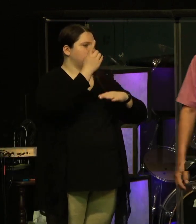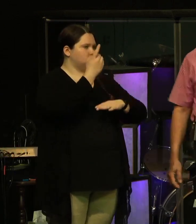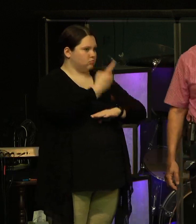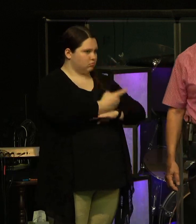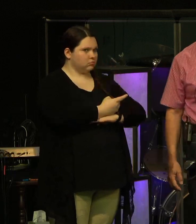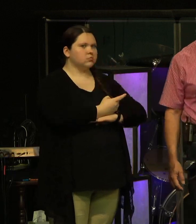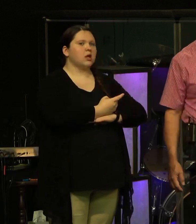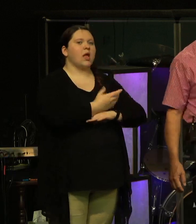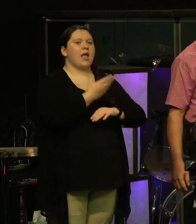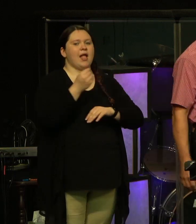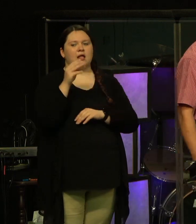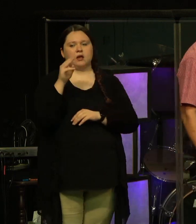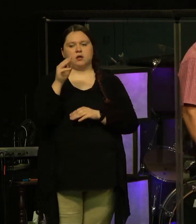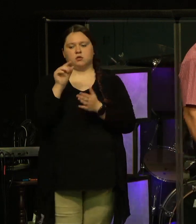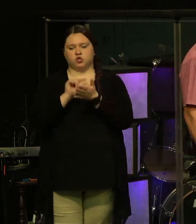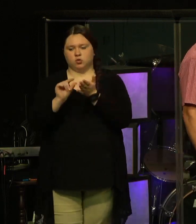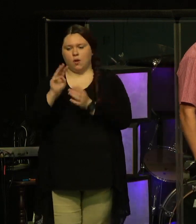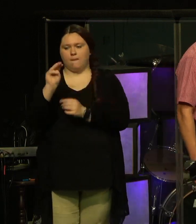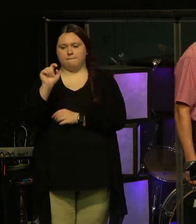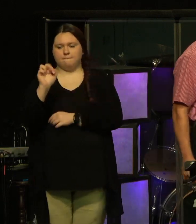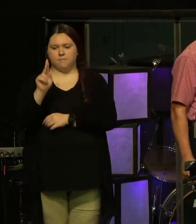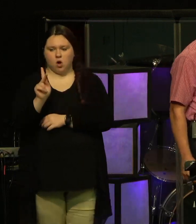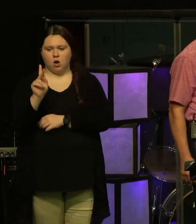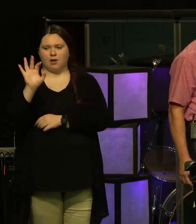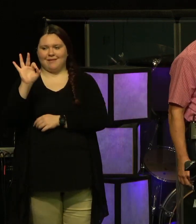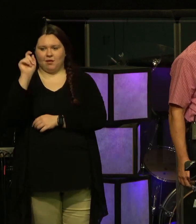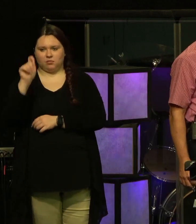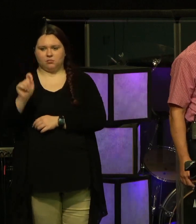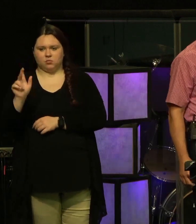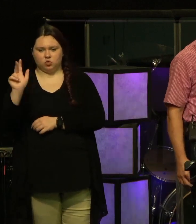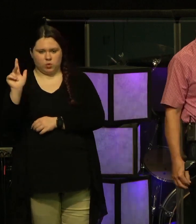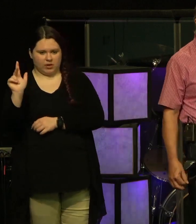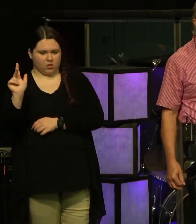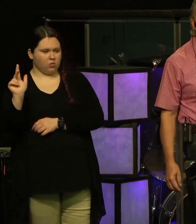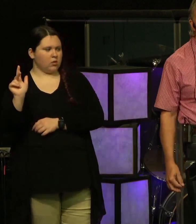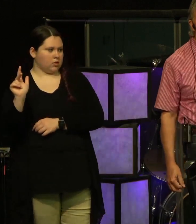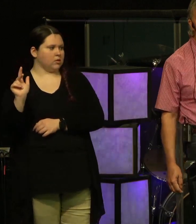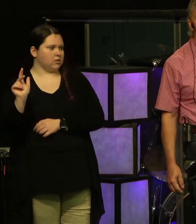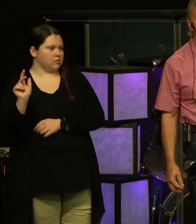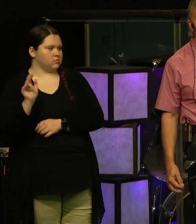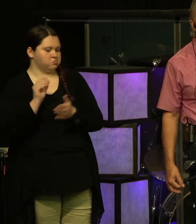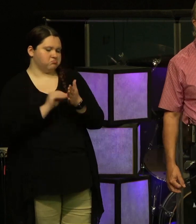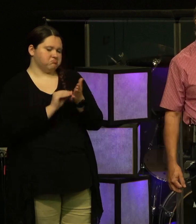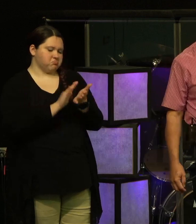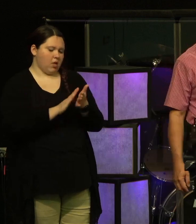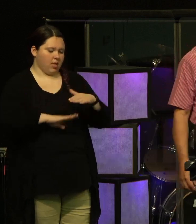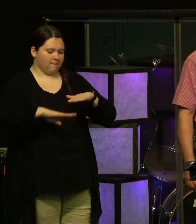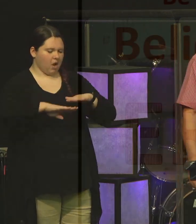text for today, which is Mark 9:23. Mark 9:23.